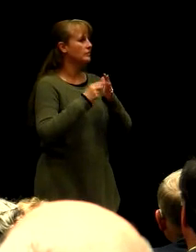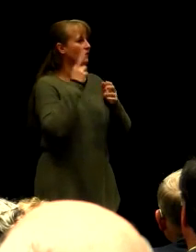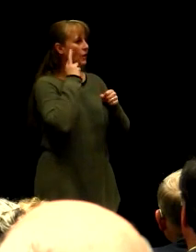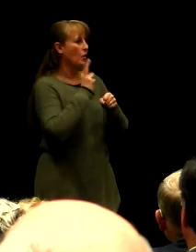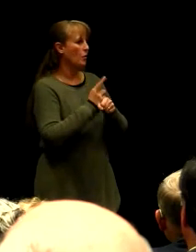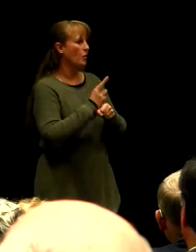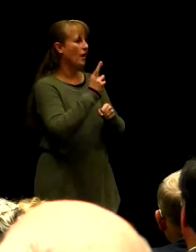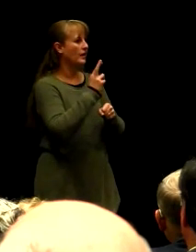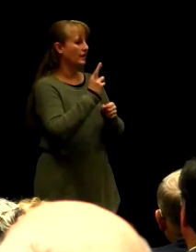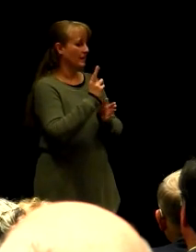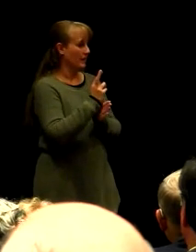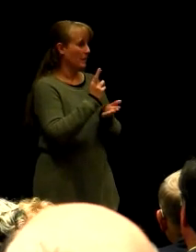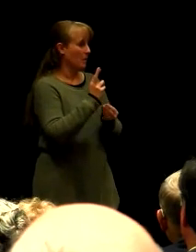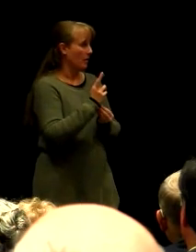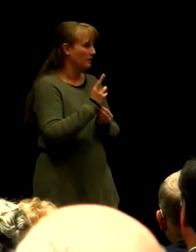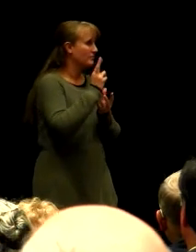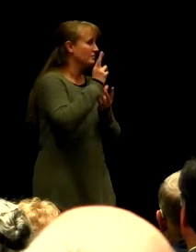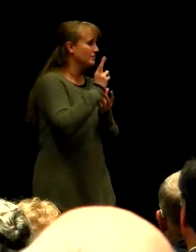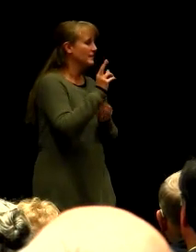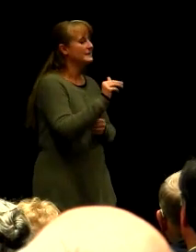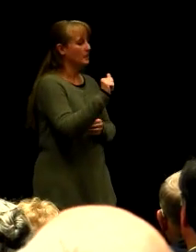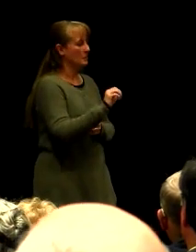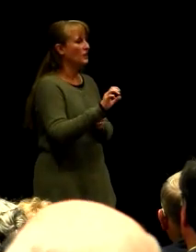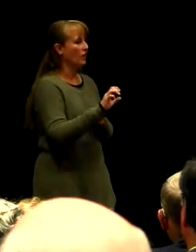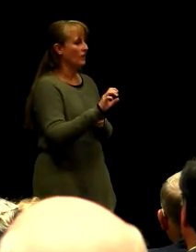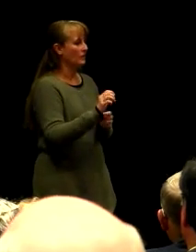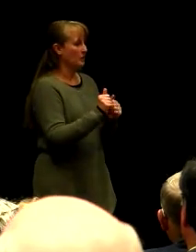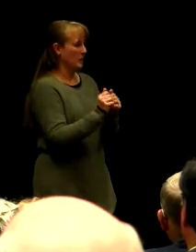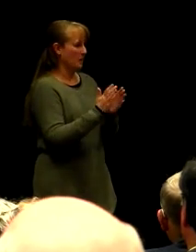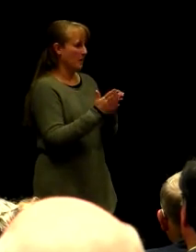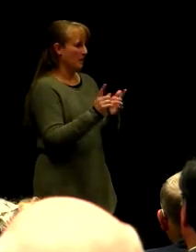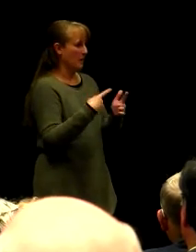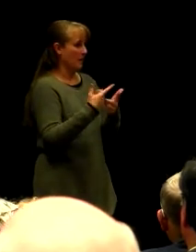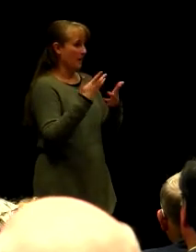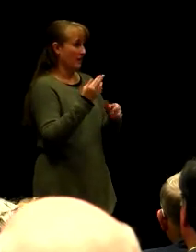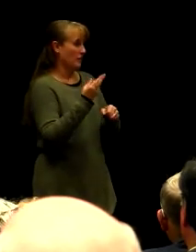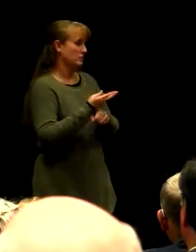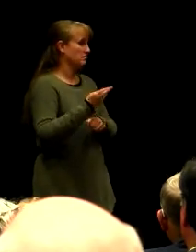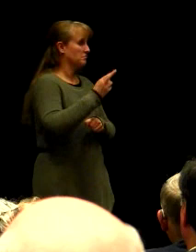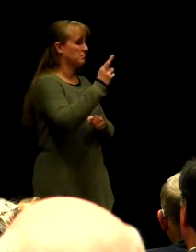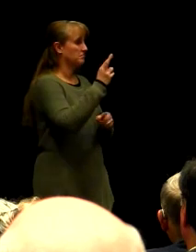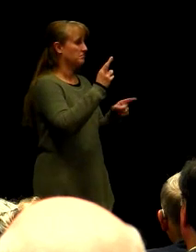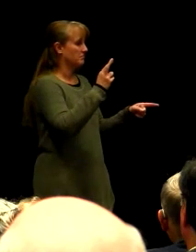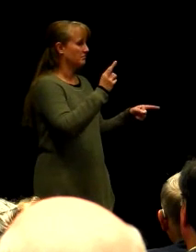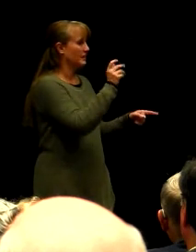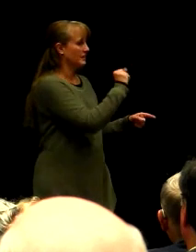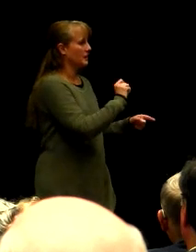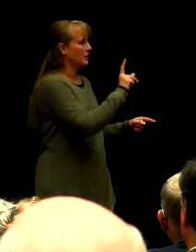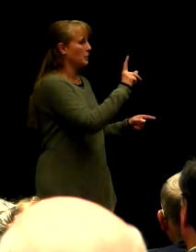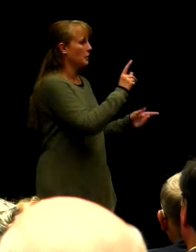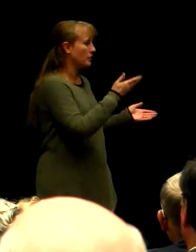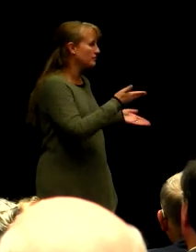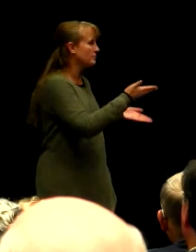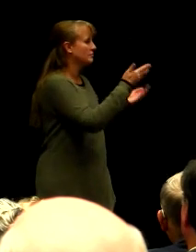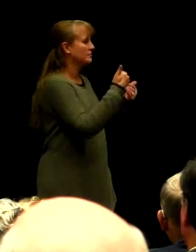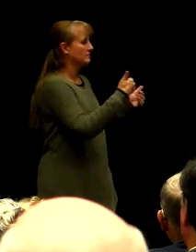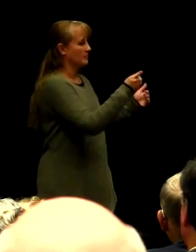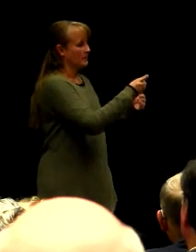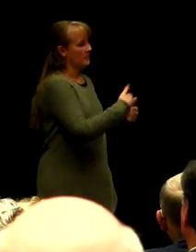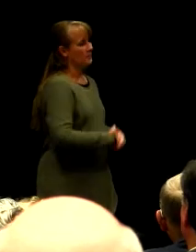rocket. That's what Clark was in the novel. And then once that was up, Kubrick was on his way and he did his own